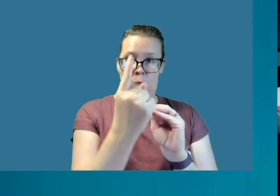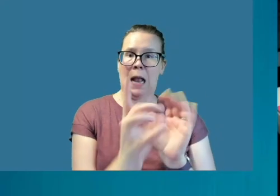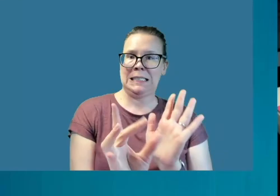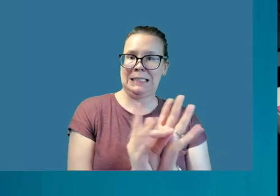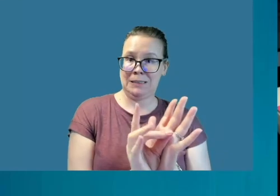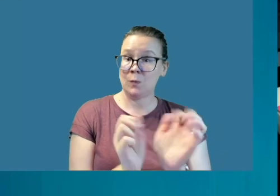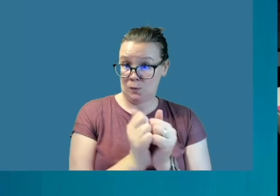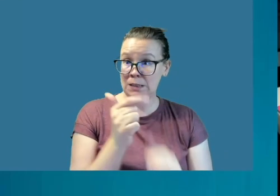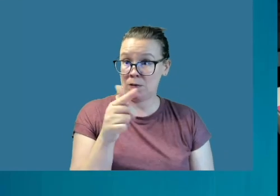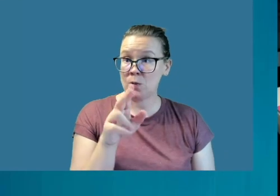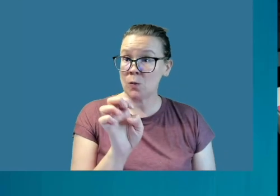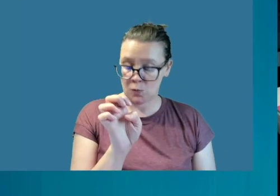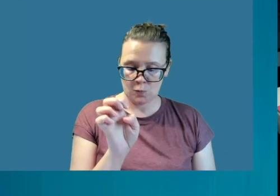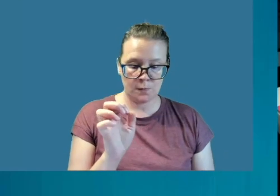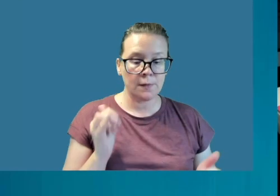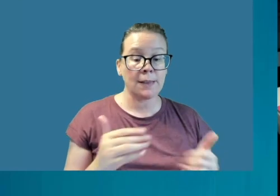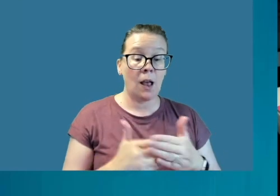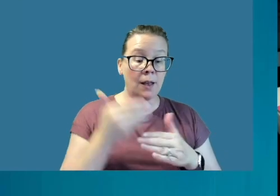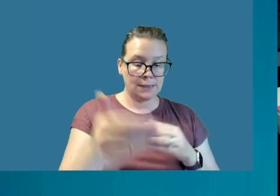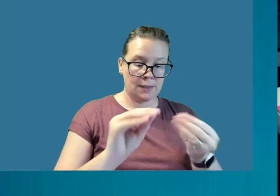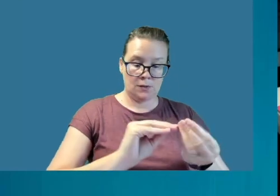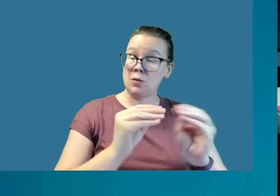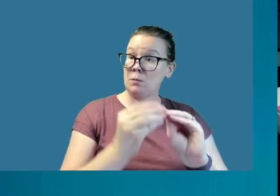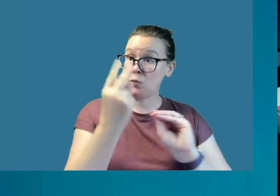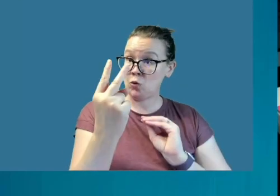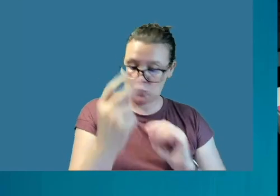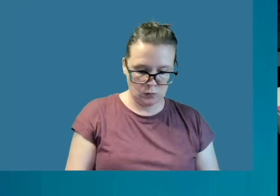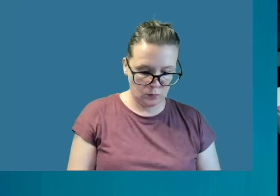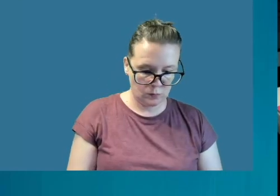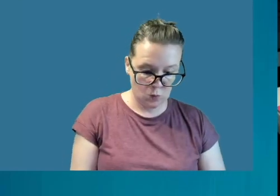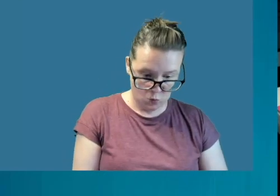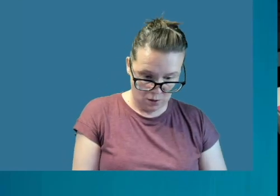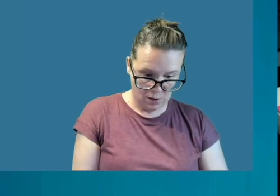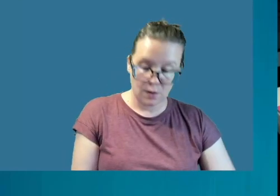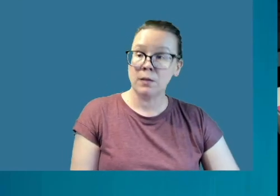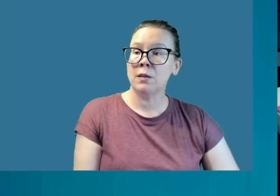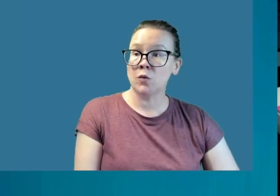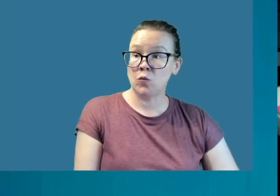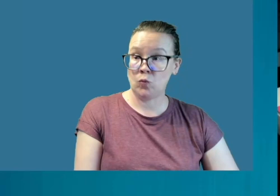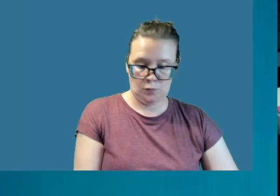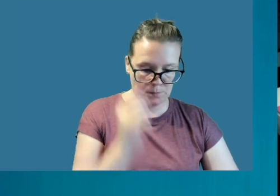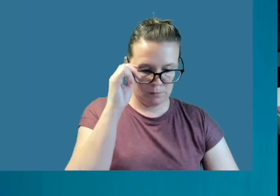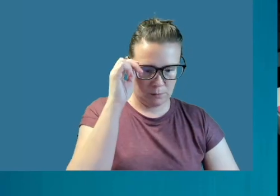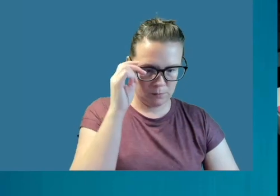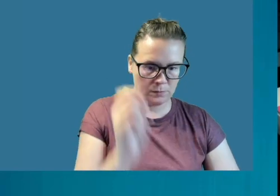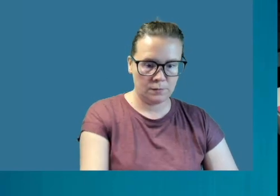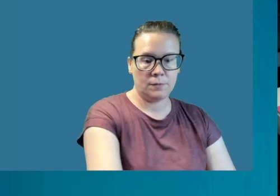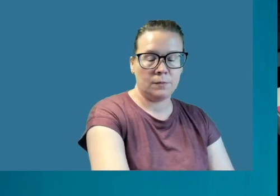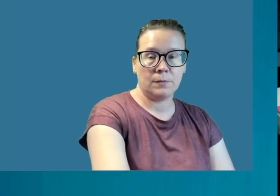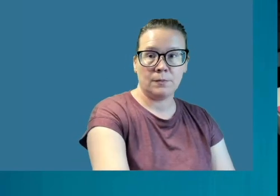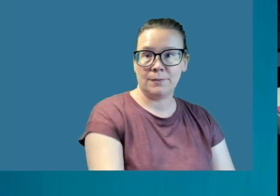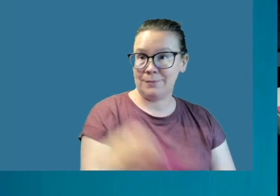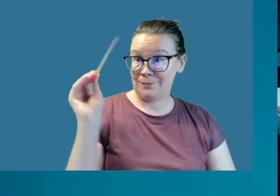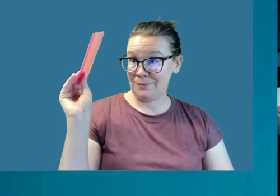So we've glued number 1, we've tacked it down, and now we're gonna work on number 2. Number 2 is directly above